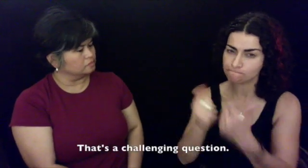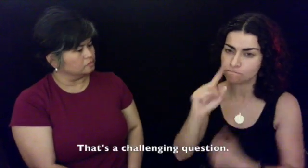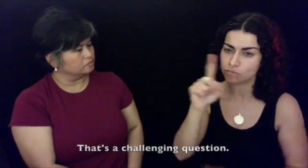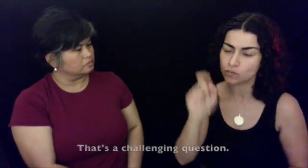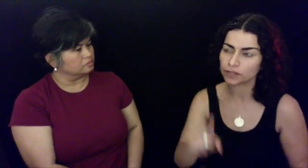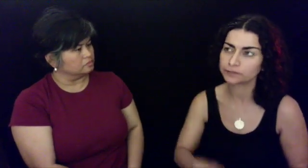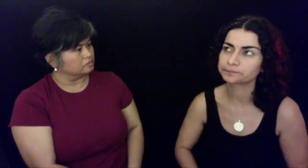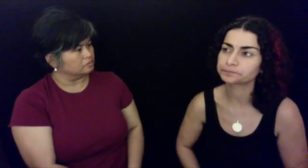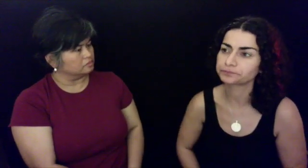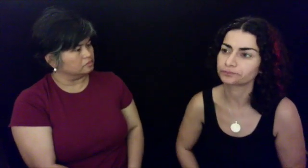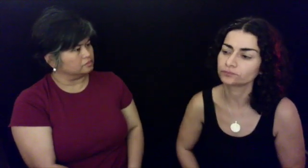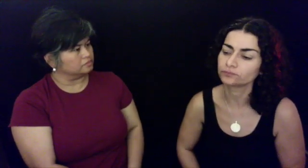That is a challenging question.